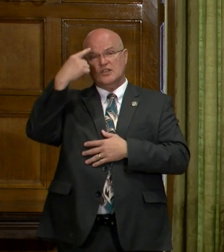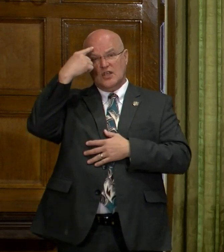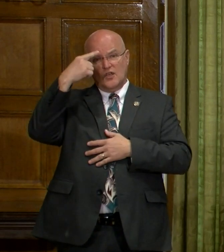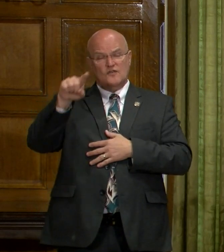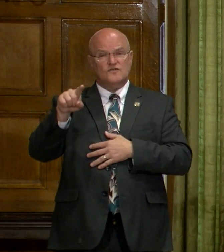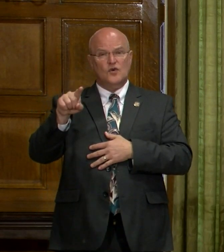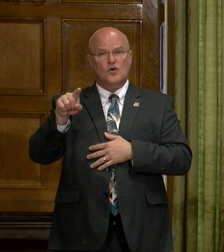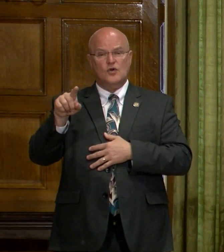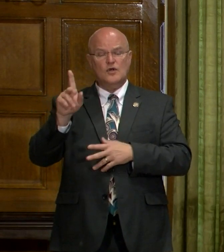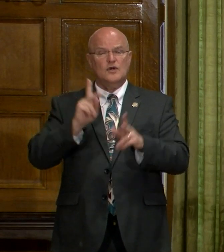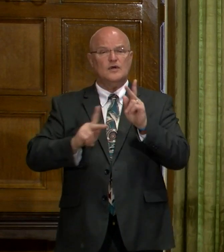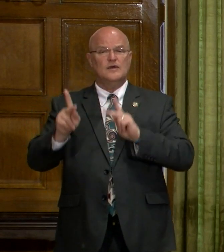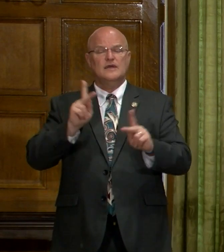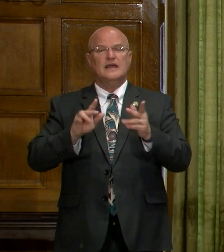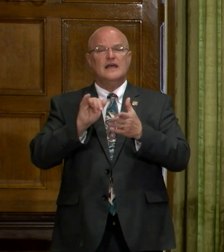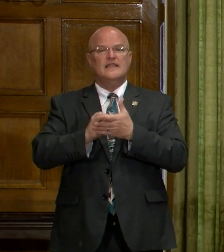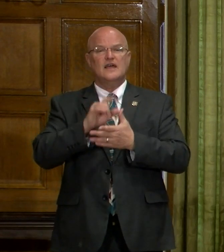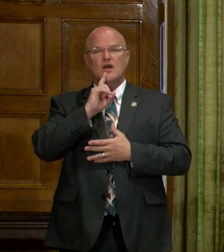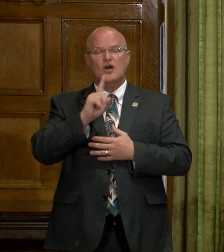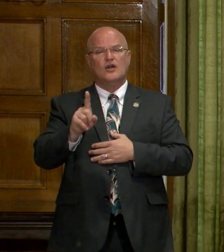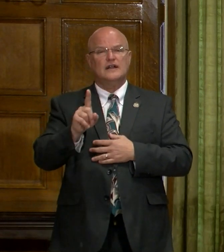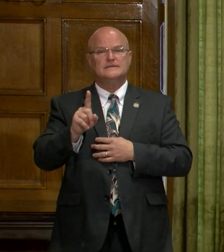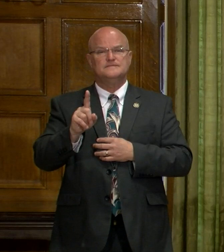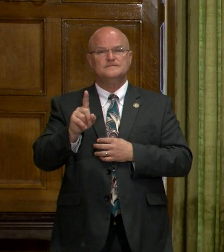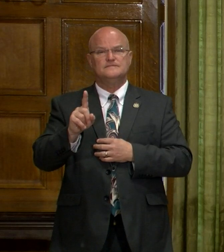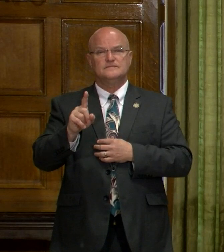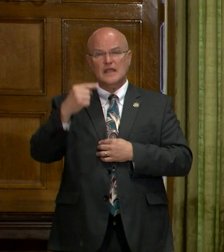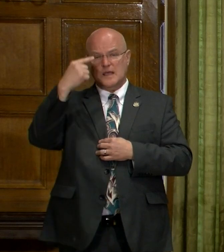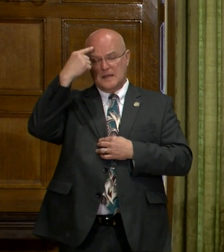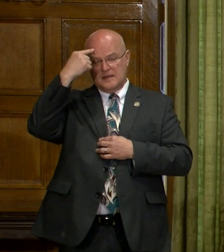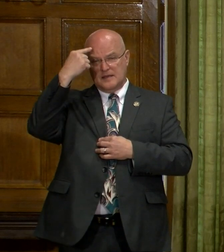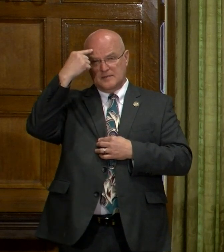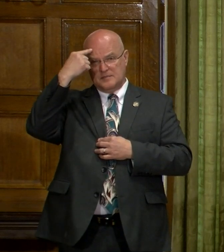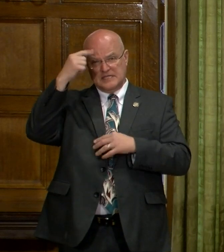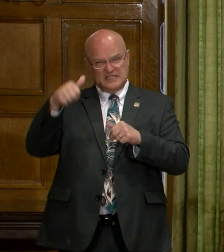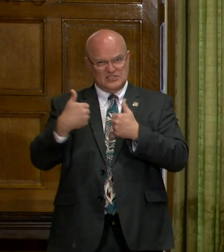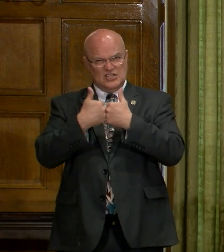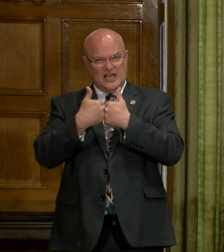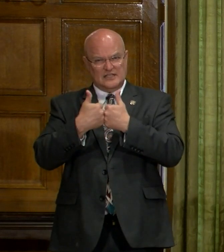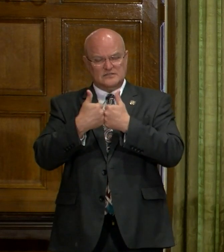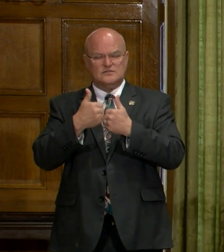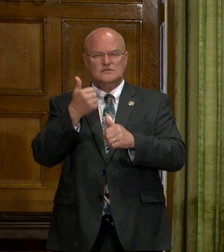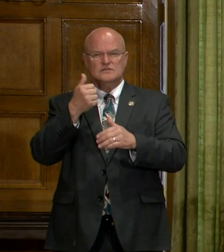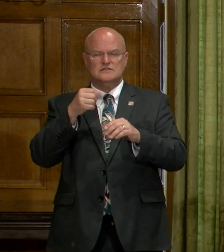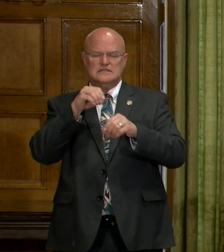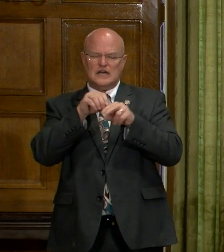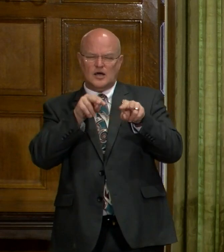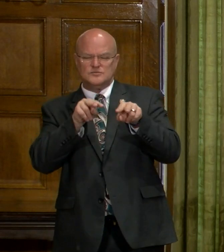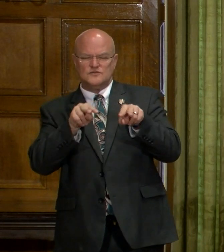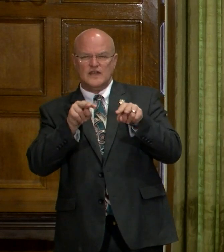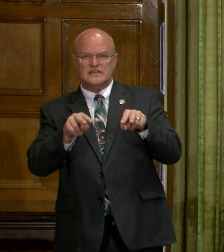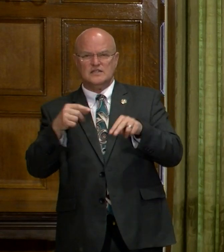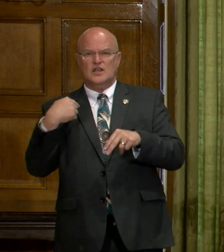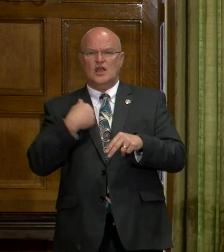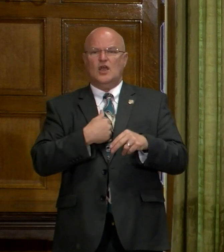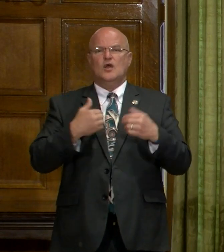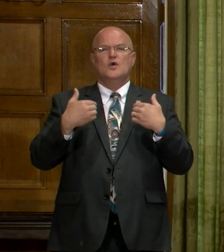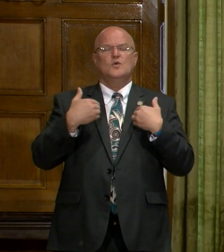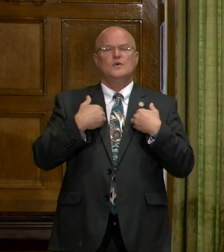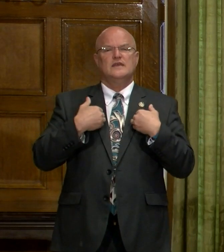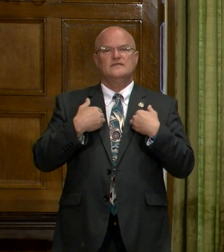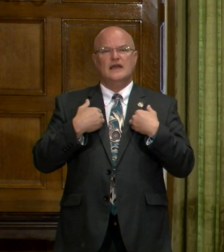for those that are mentally challenged or under observation, and we had